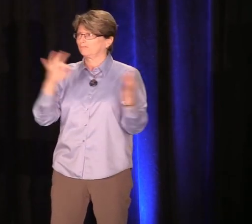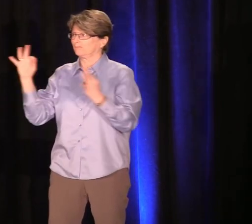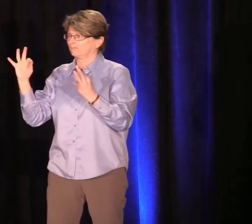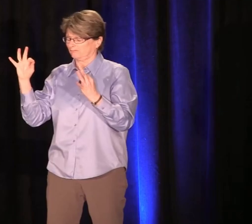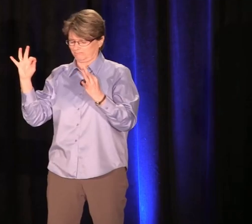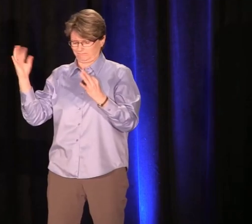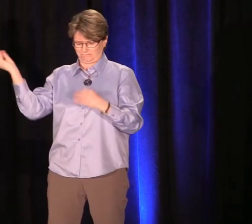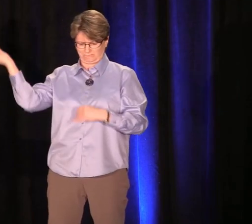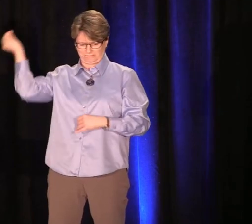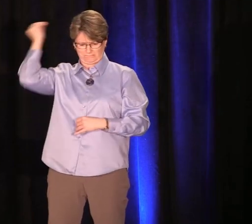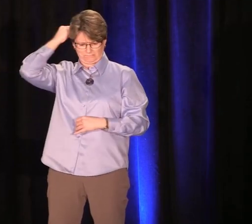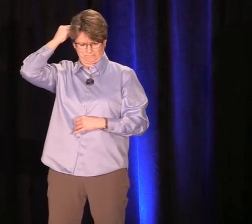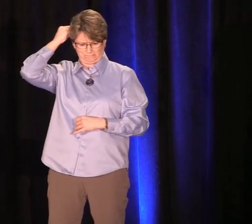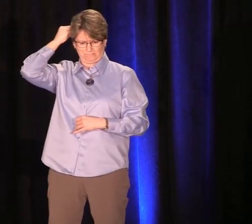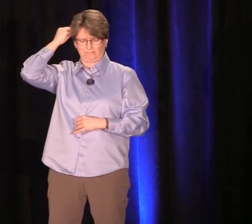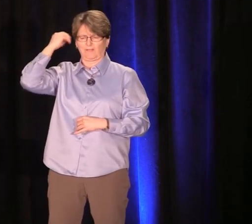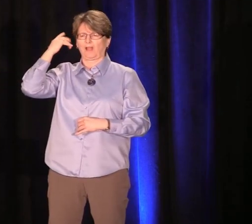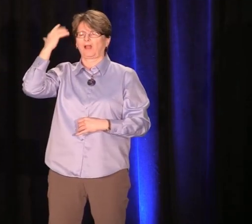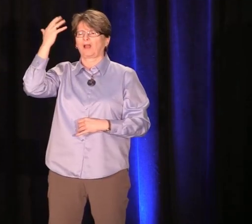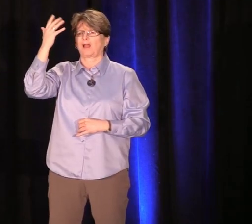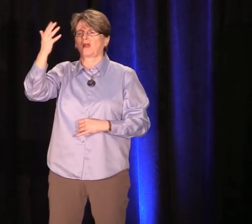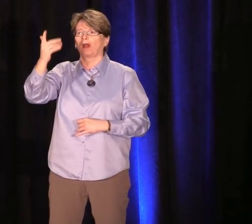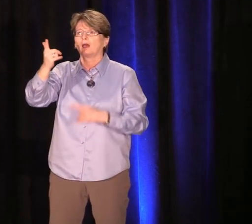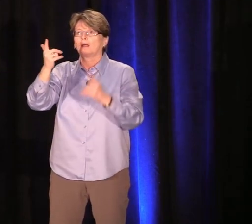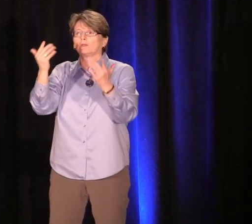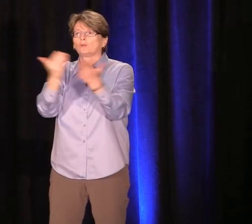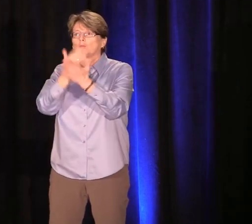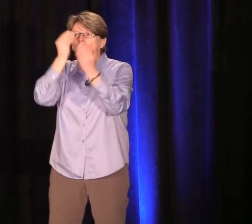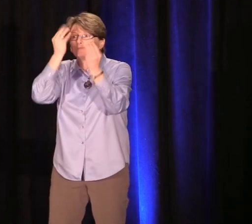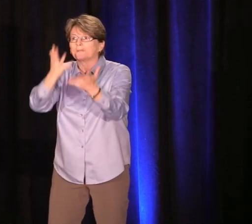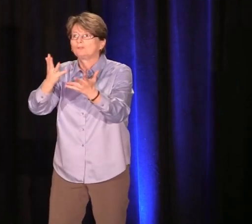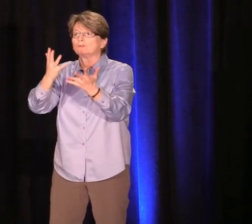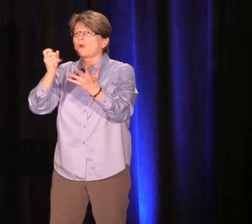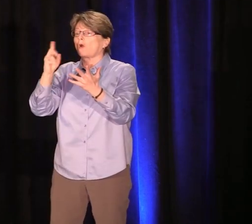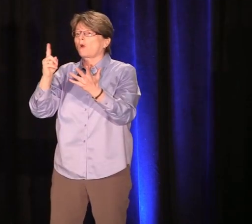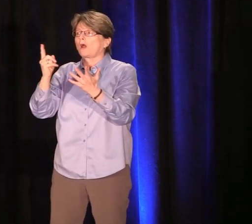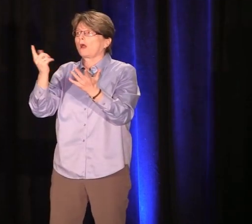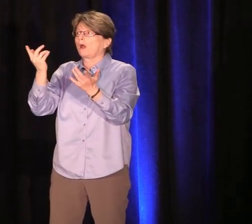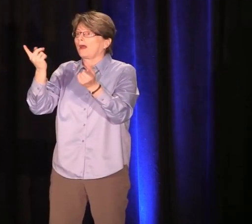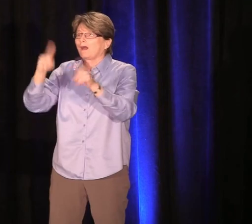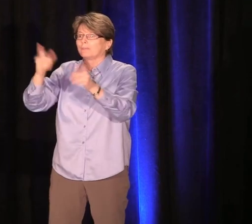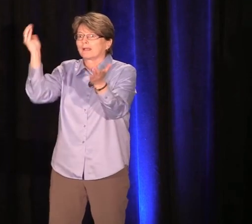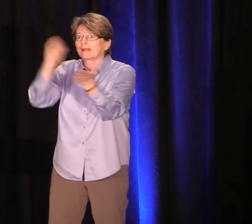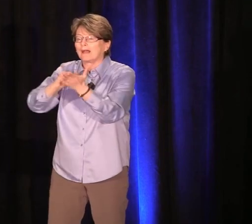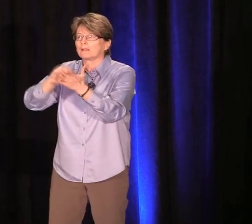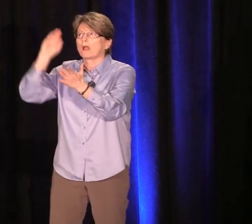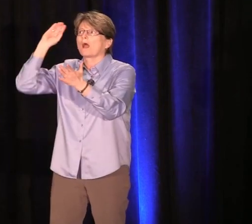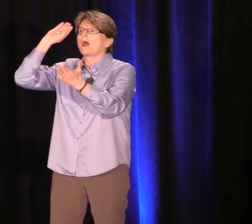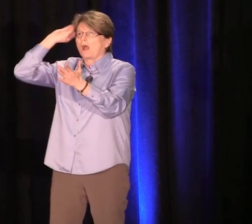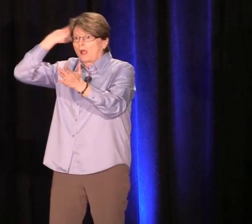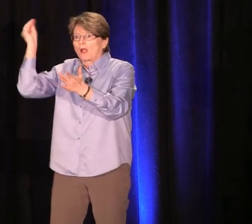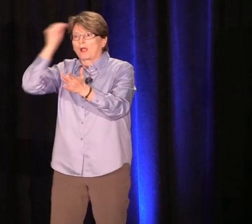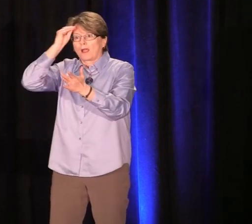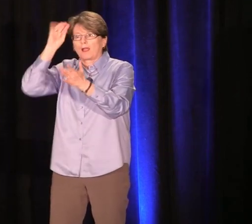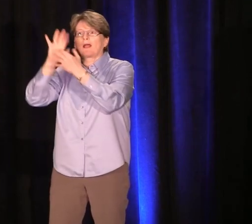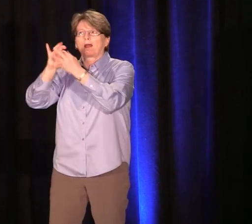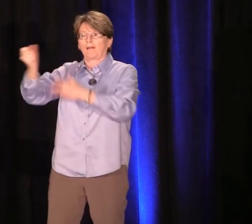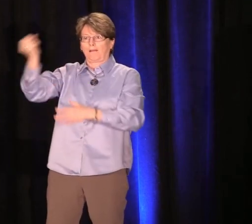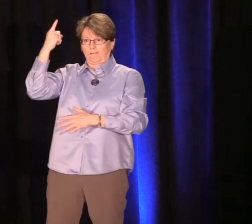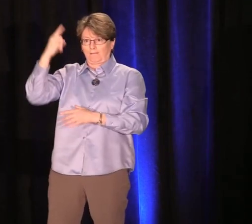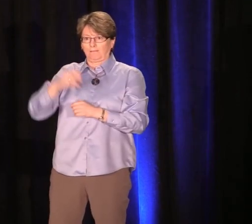And then when you hear something again, you can connect it with that memory that you learned from previously.